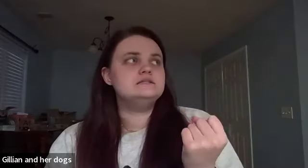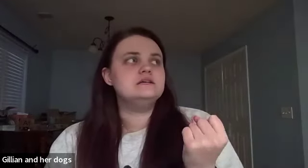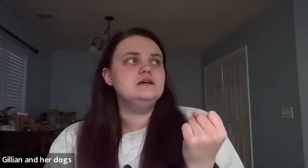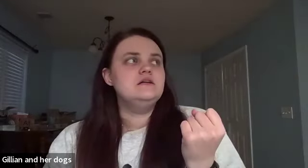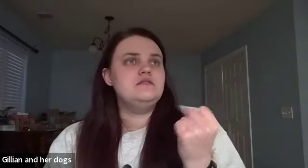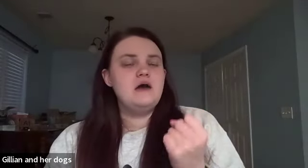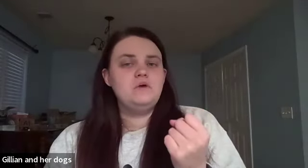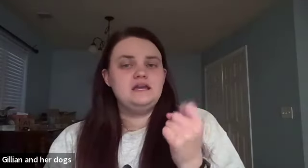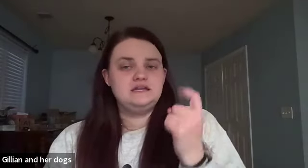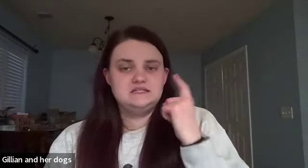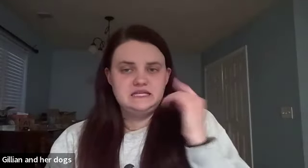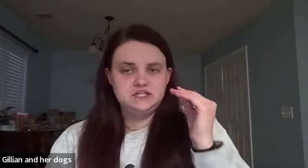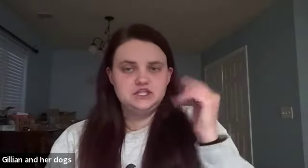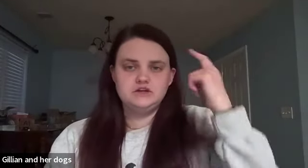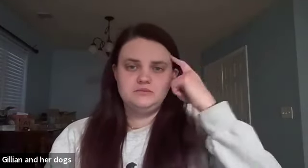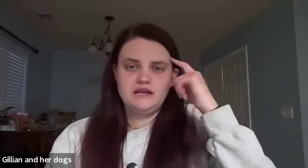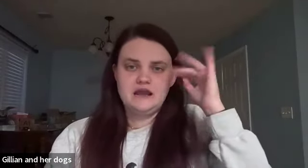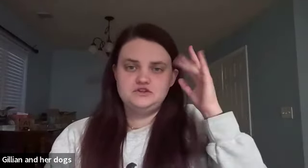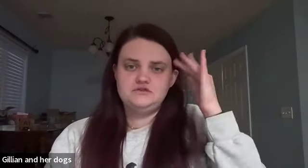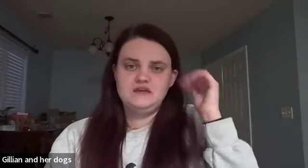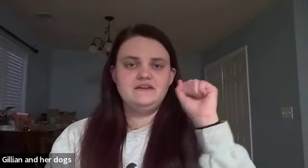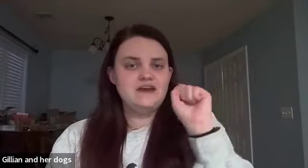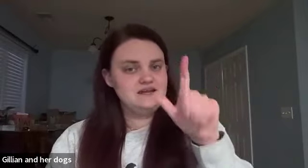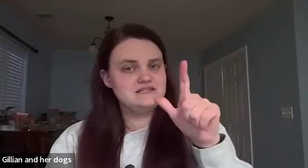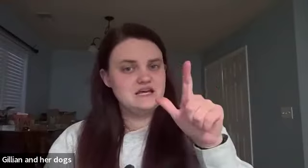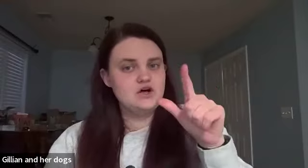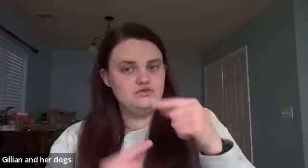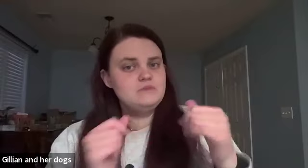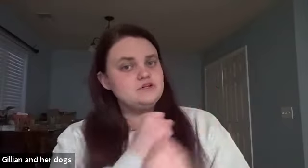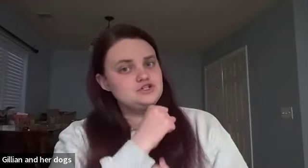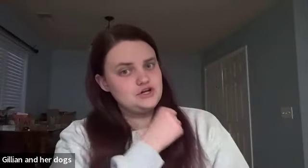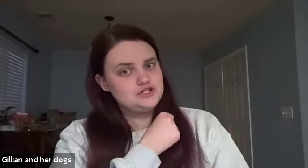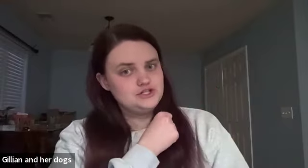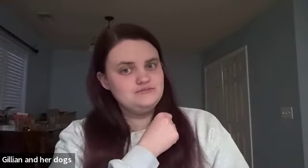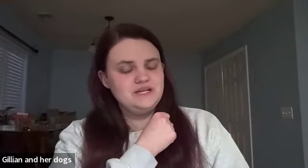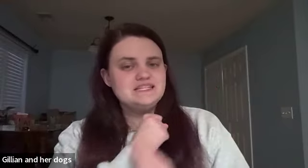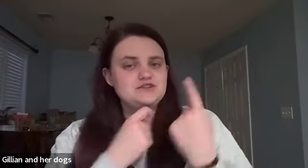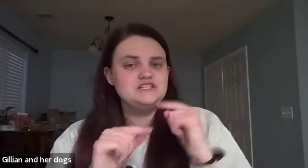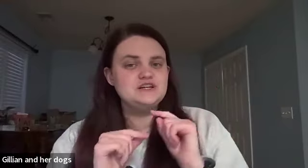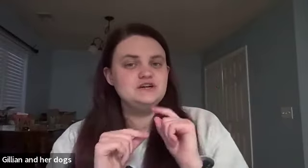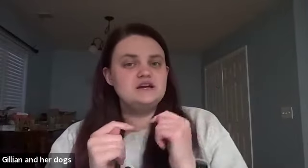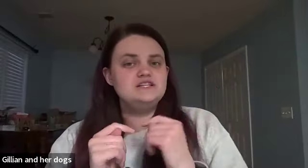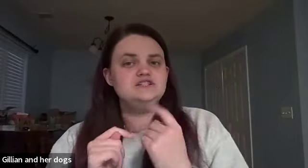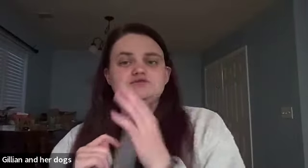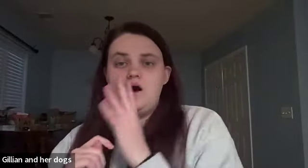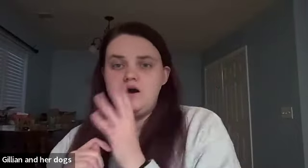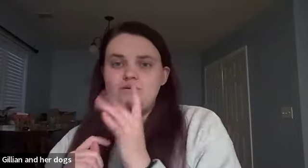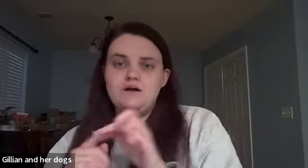because that way it's teaching your brain how to think in that ASL grammar structure. Because if you're still trying to talk while